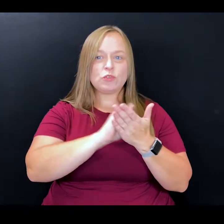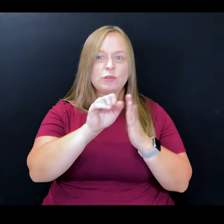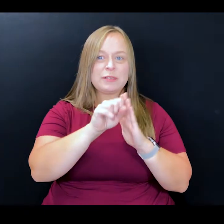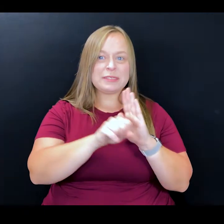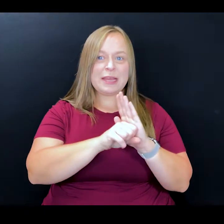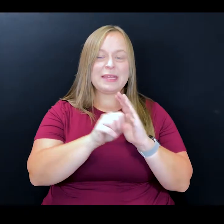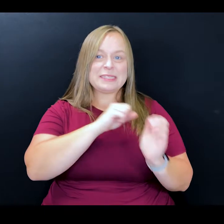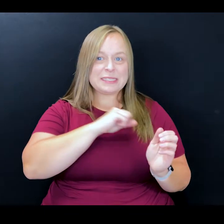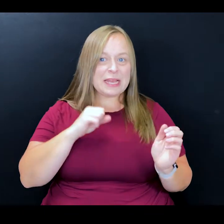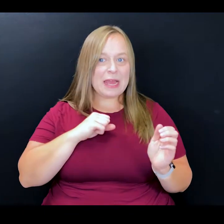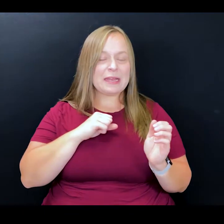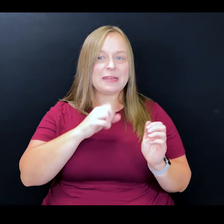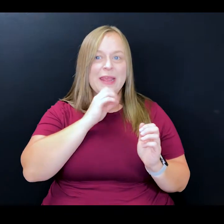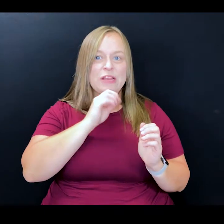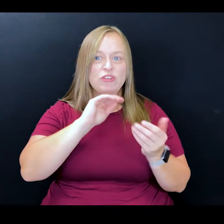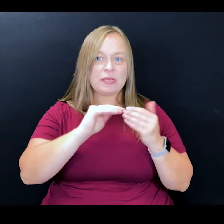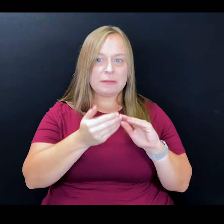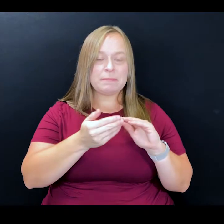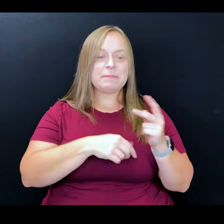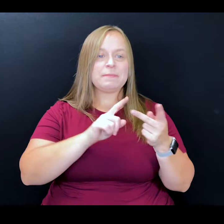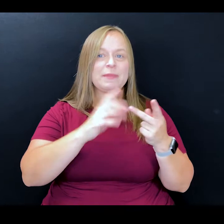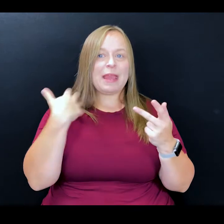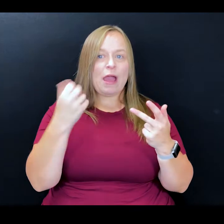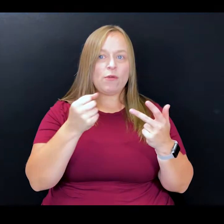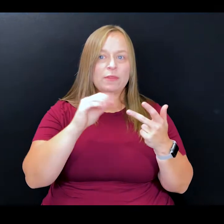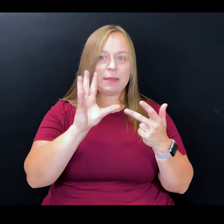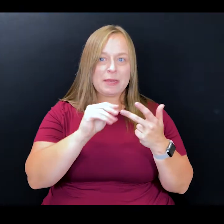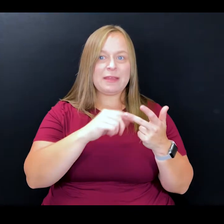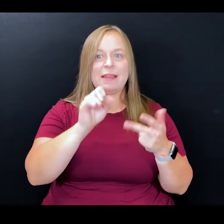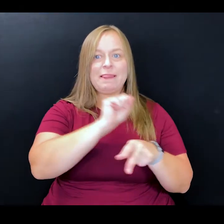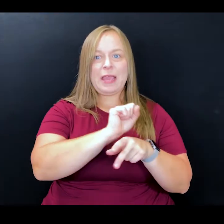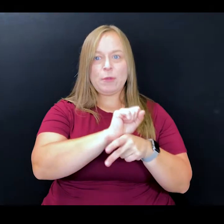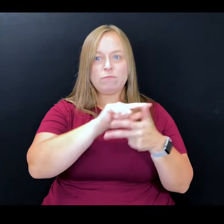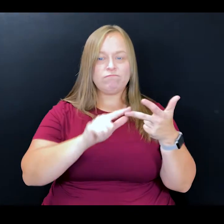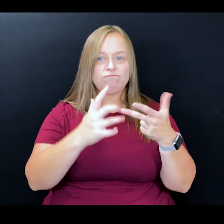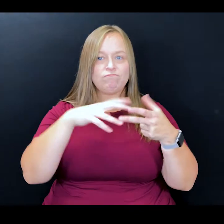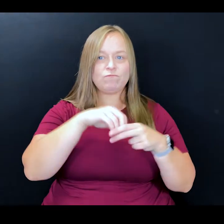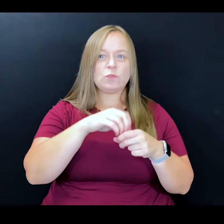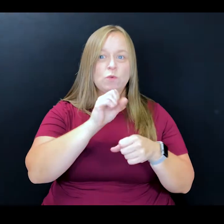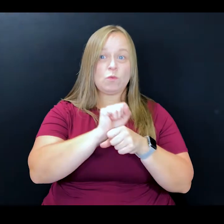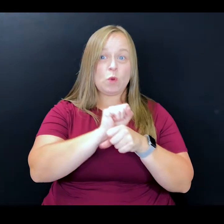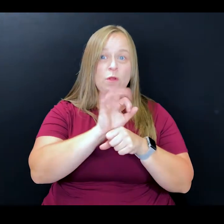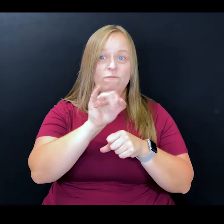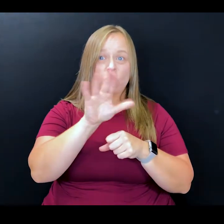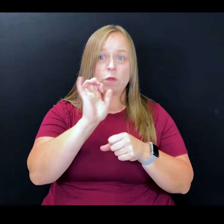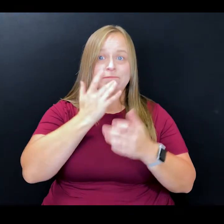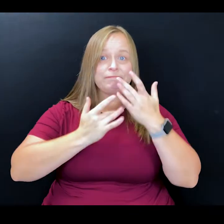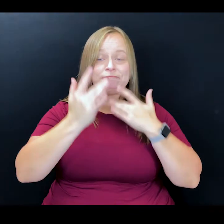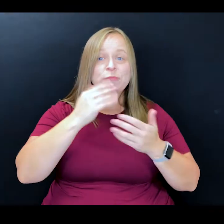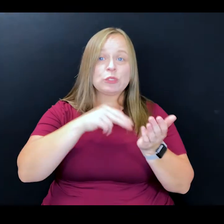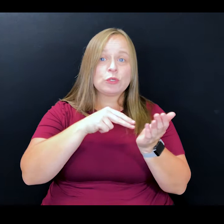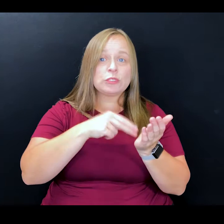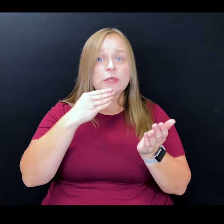York State Senate with the Senate Aging Committee, Health Committee, and Labor Committee on the workforce shortage